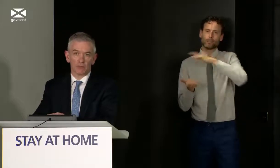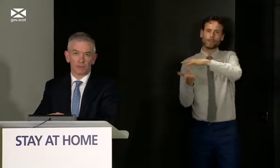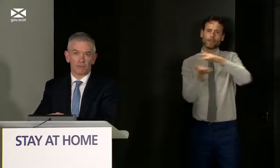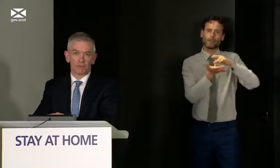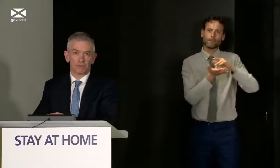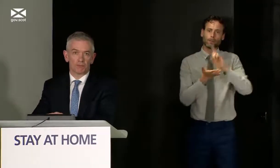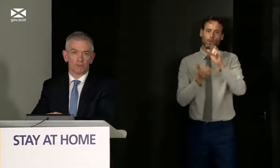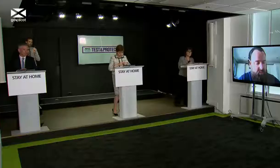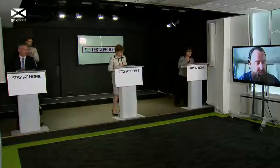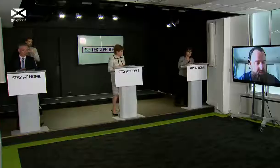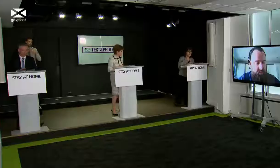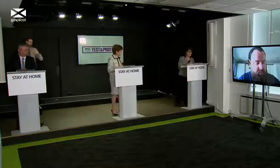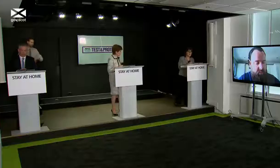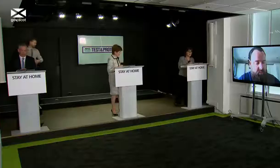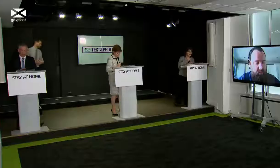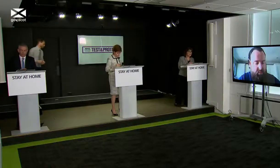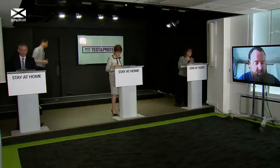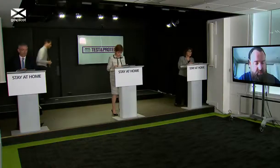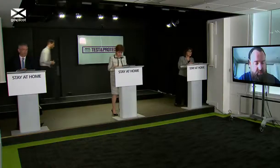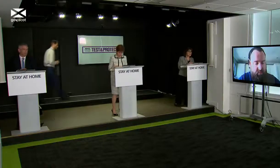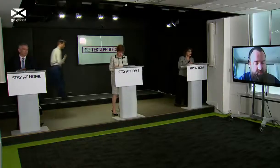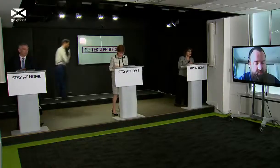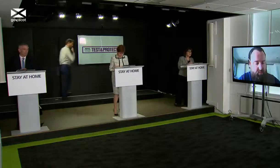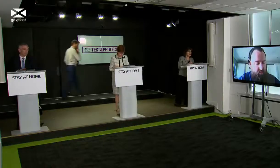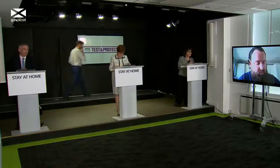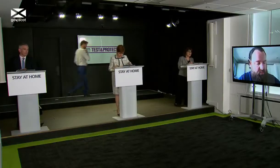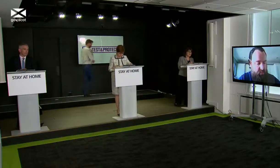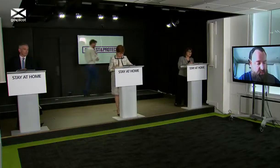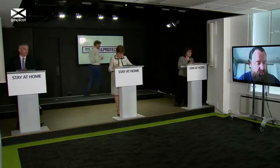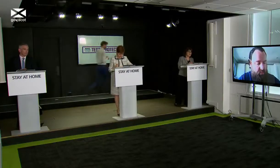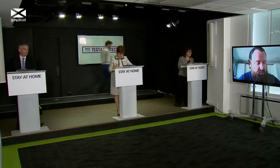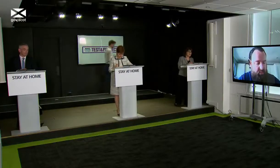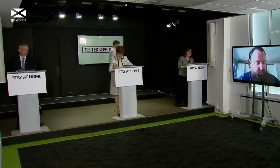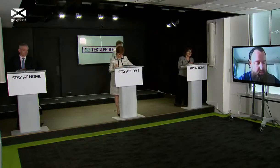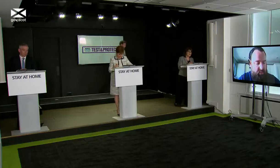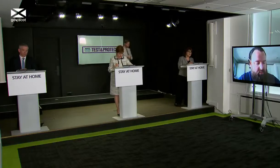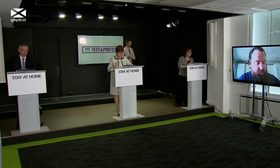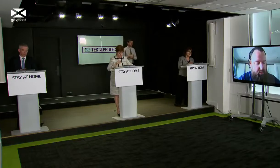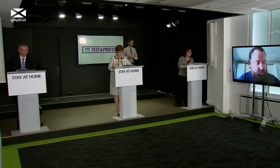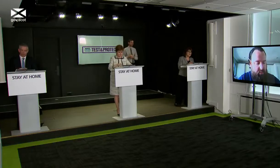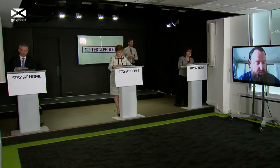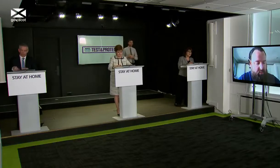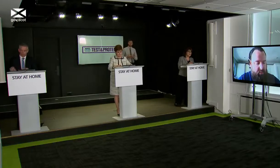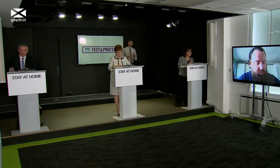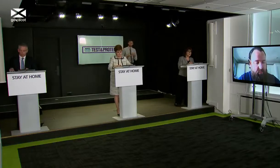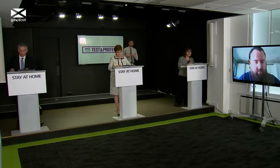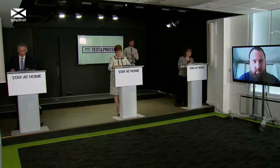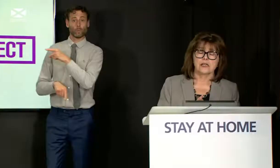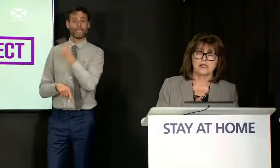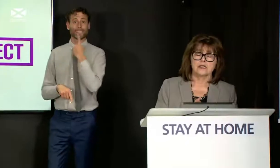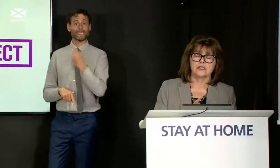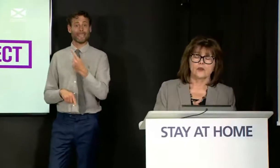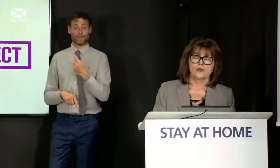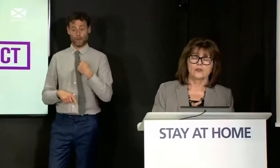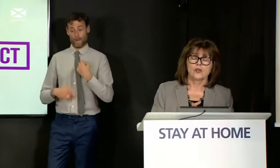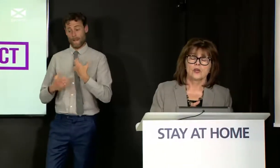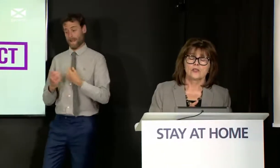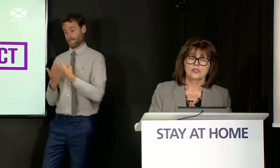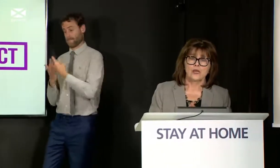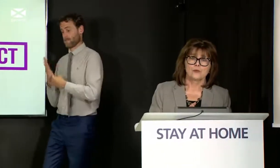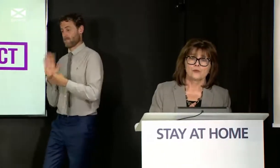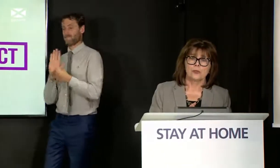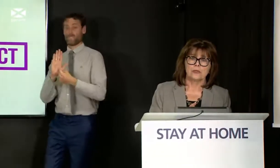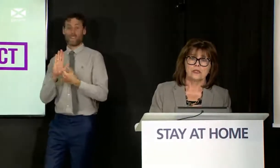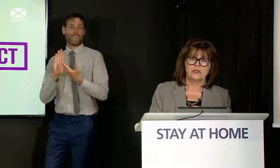contacts. And Jean, you want to quickly cover PPE? Just quickly on that, as the Chief Medical Officer said, there is really clear guidance on